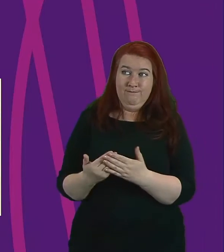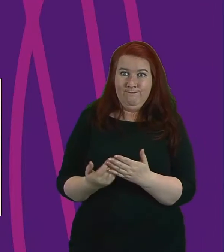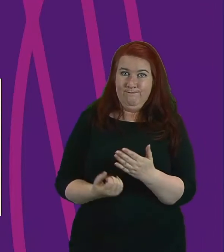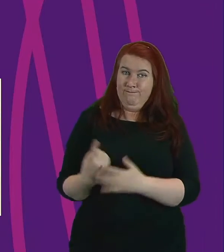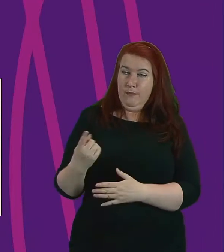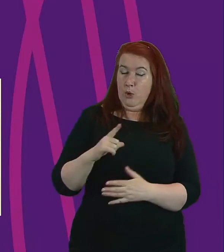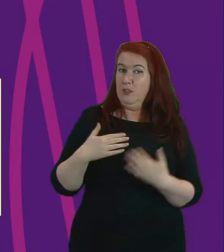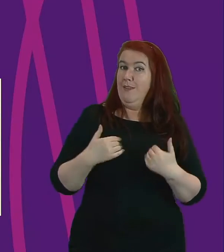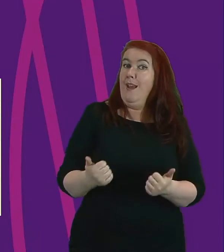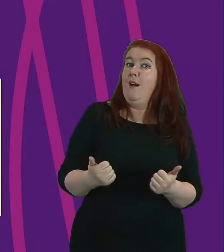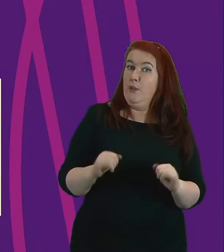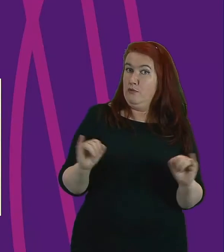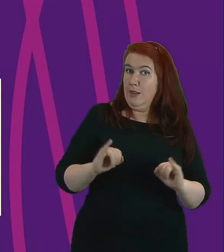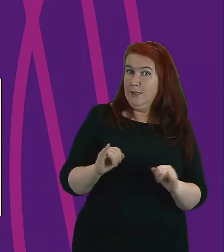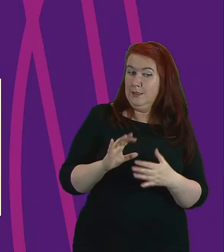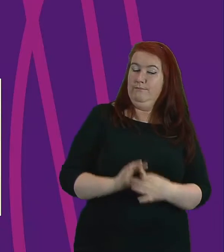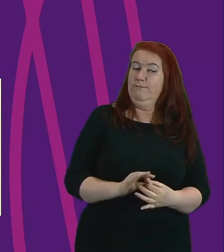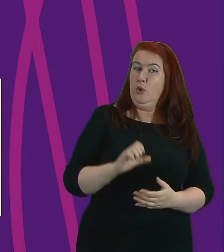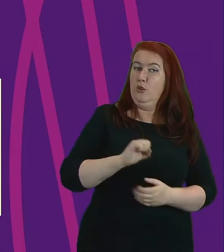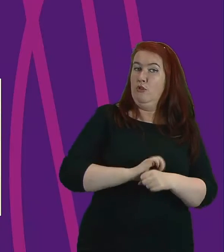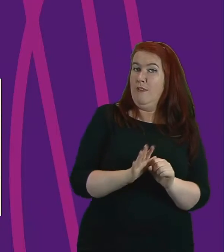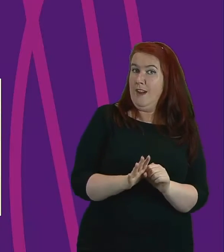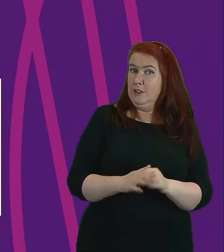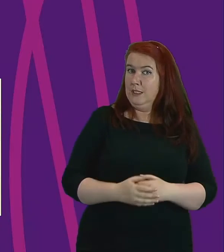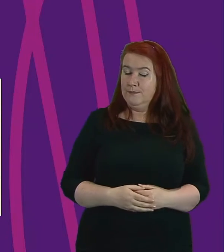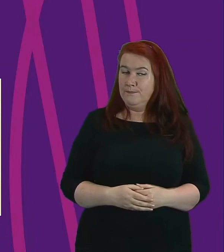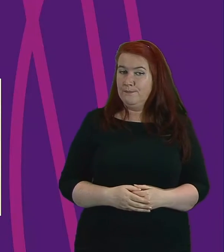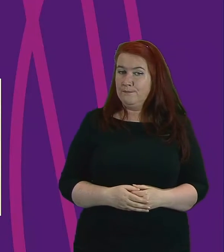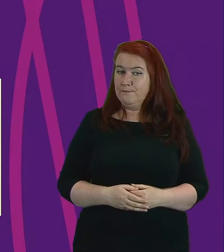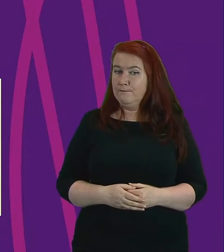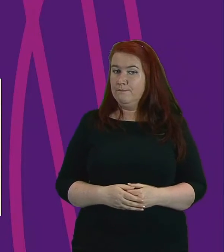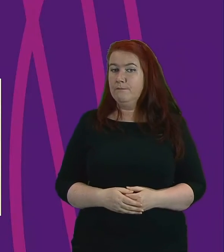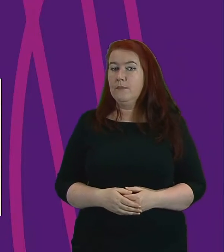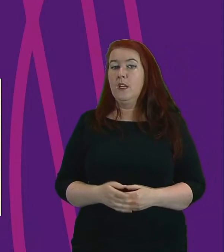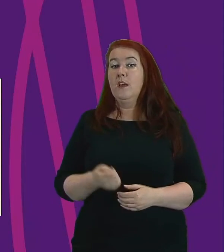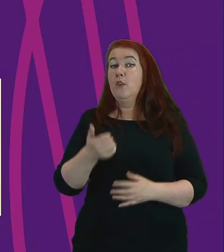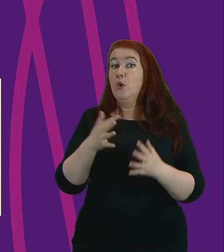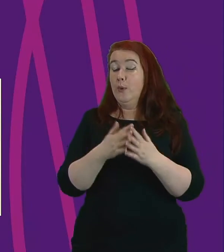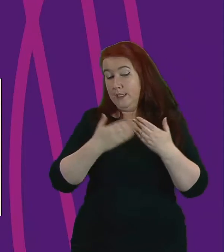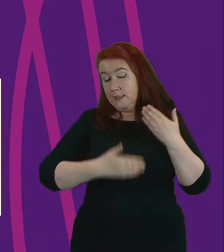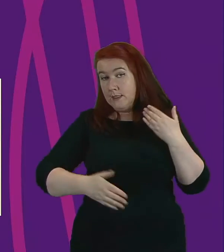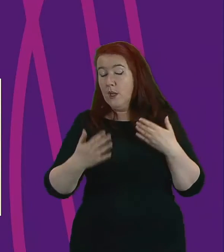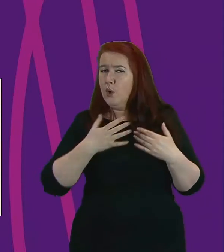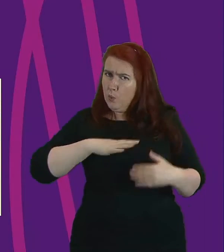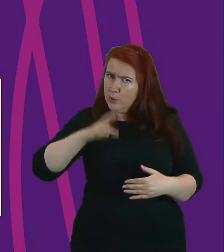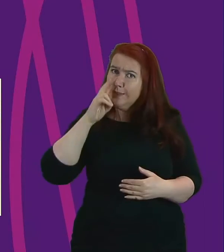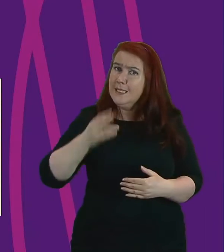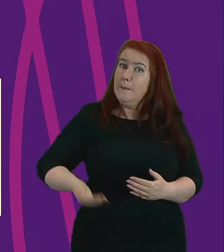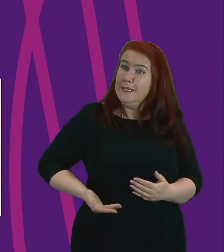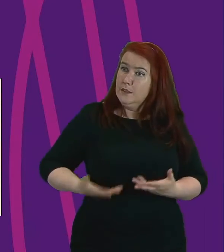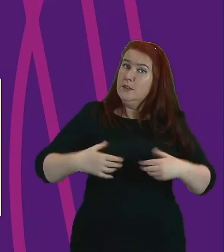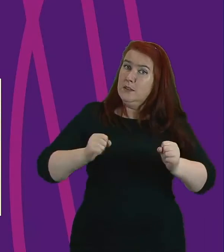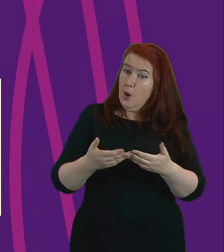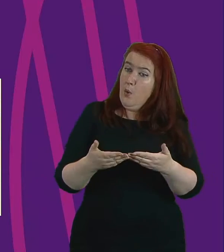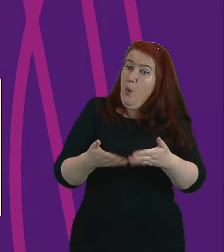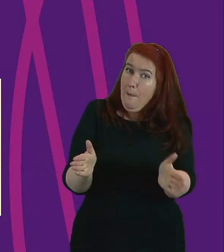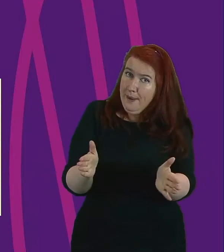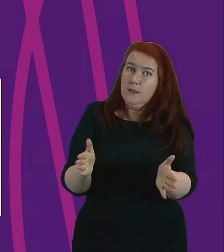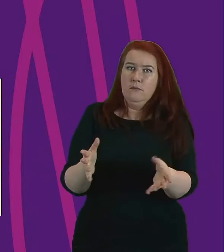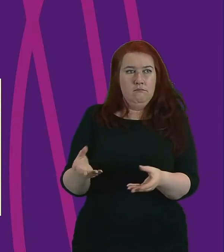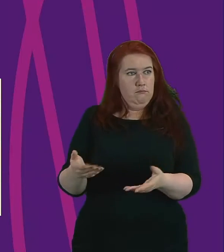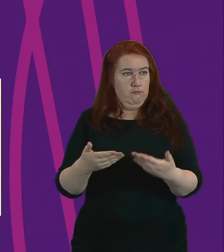health crisis of coronavirus. As we look ahead over the next few weeks, we want to see businesses open and trading as safely as